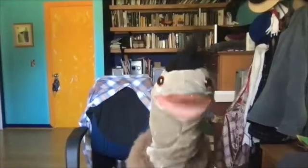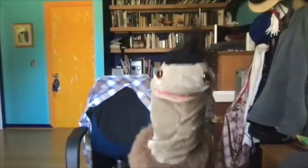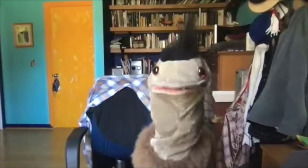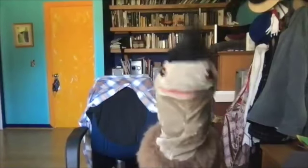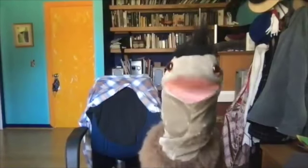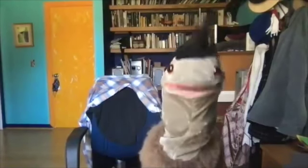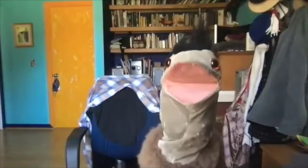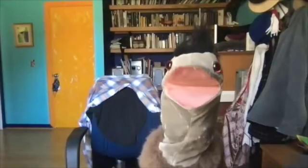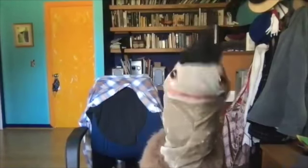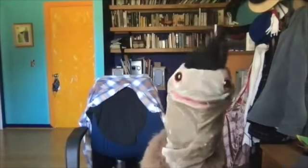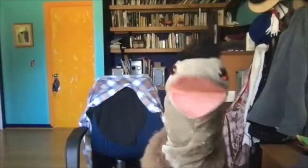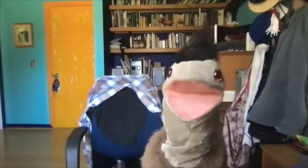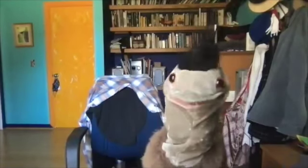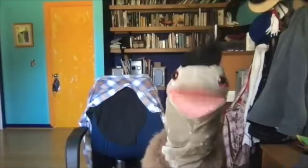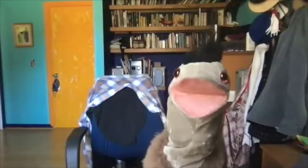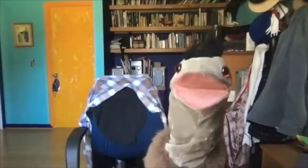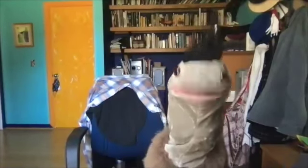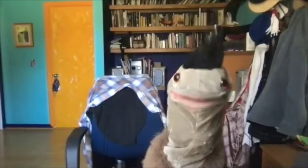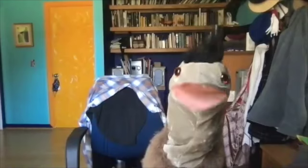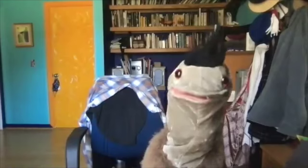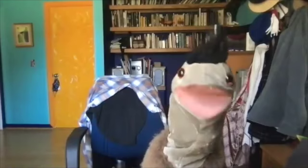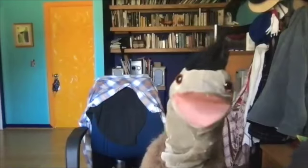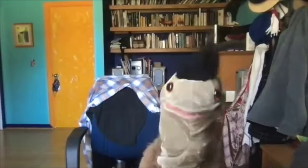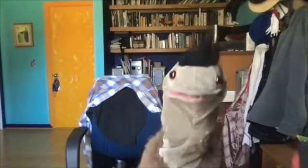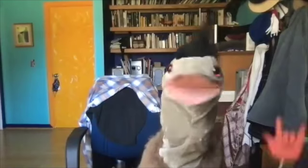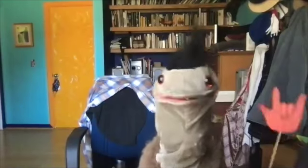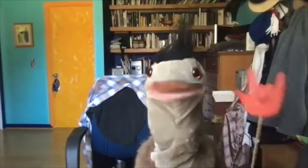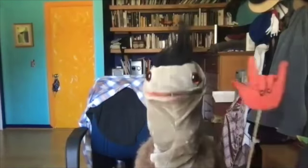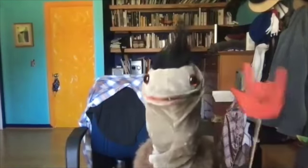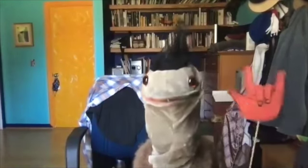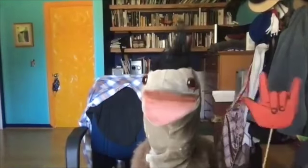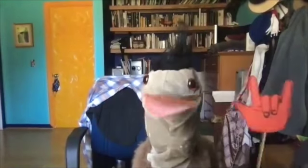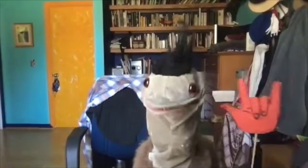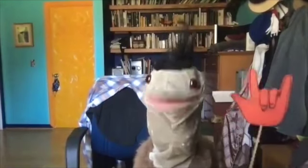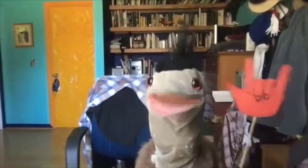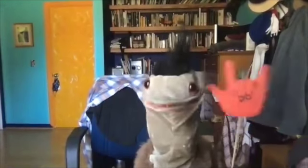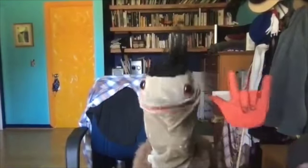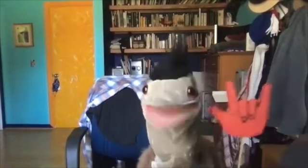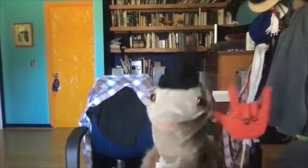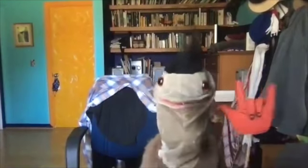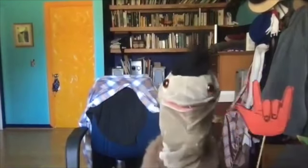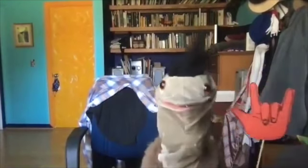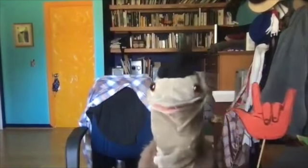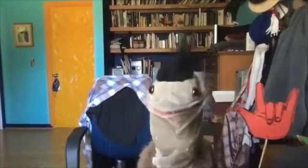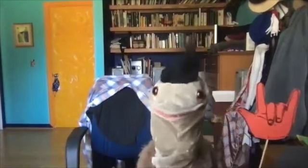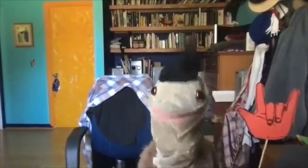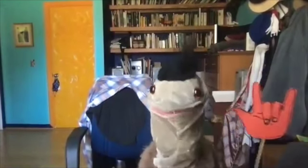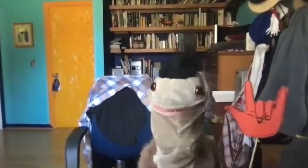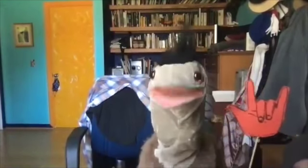like this next sign. It's I love you. Here it is. Oh, I love it so much. So there's more than one